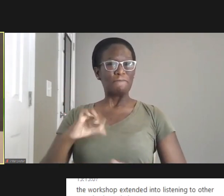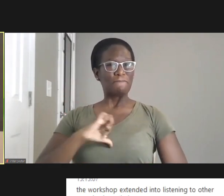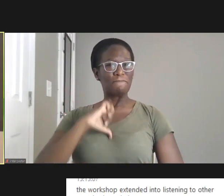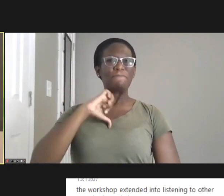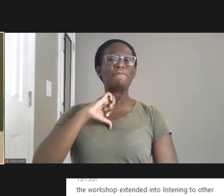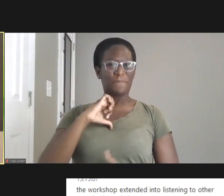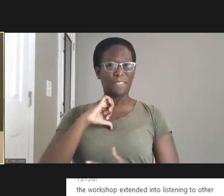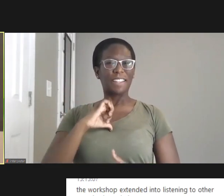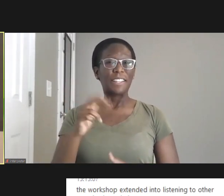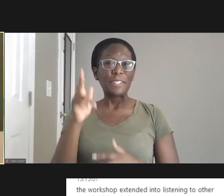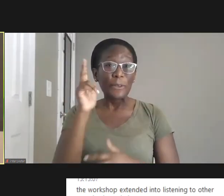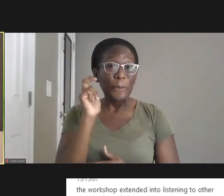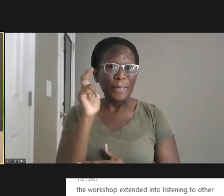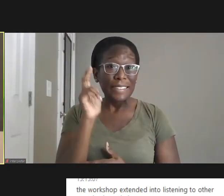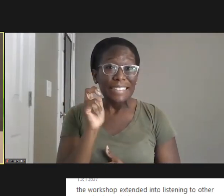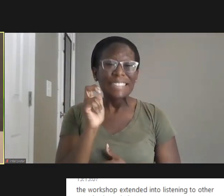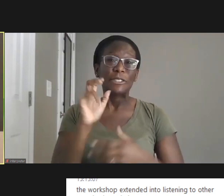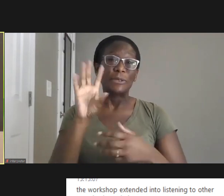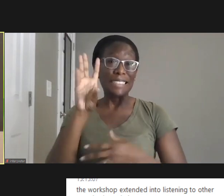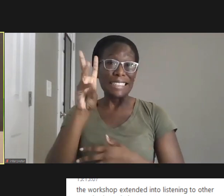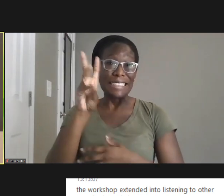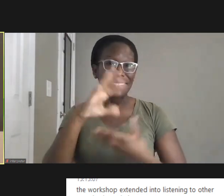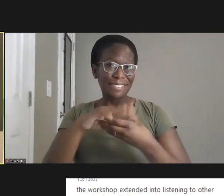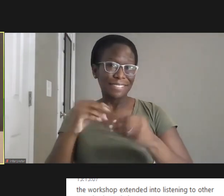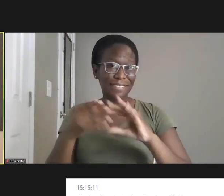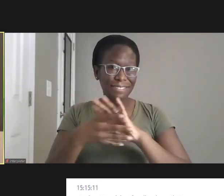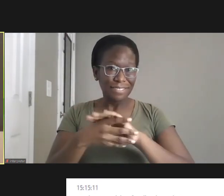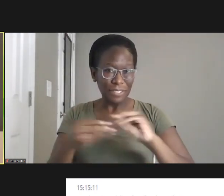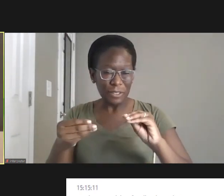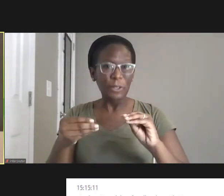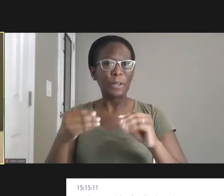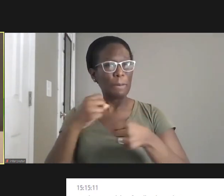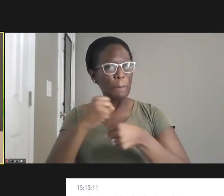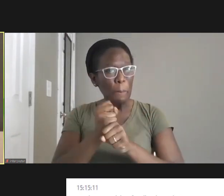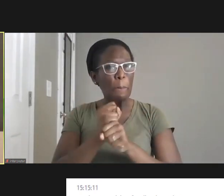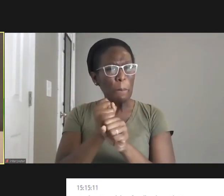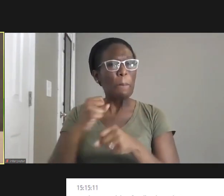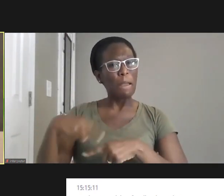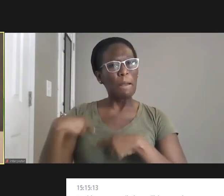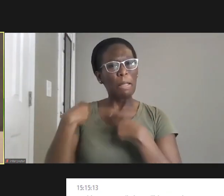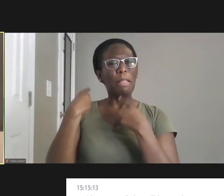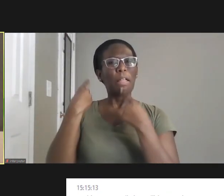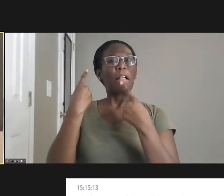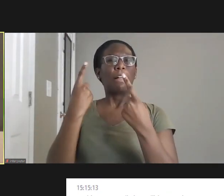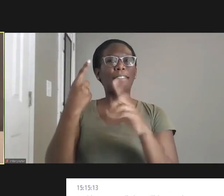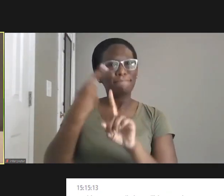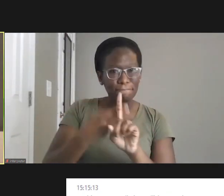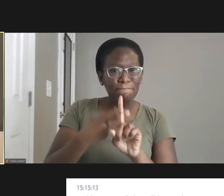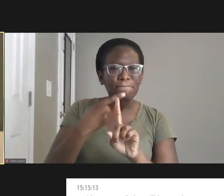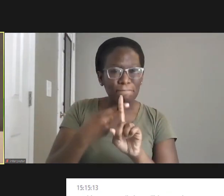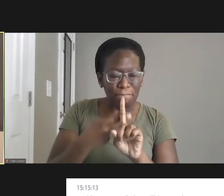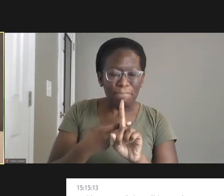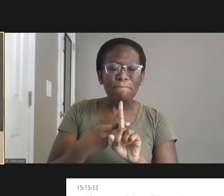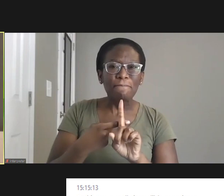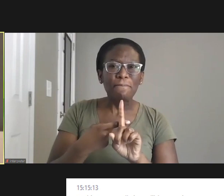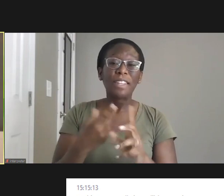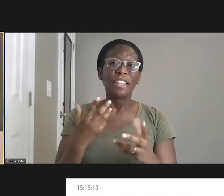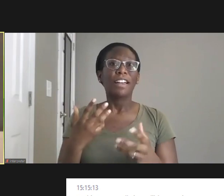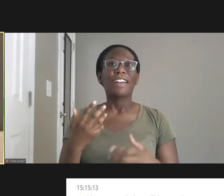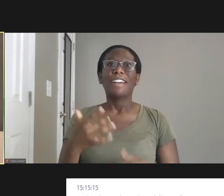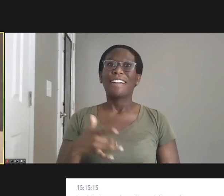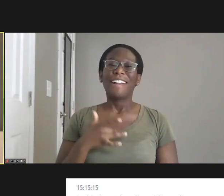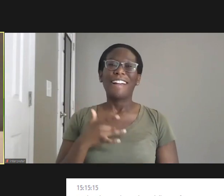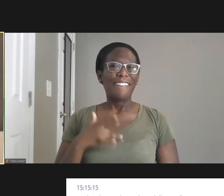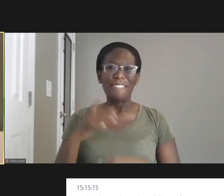6 stories that have been developed over the last month. And it's been an honor to